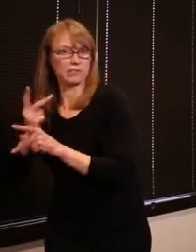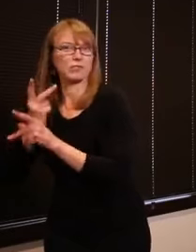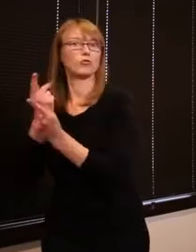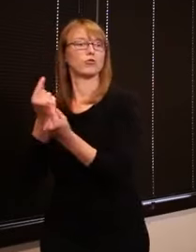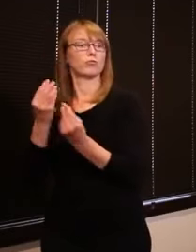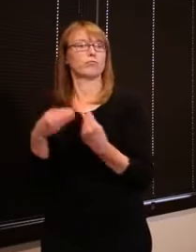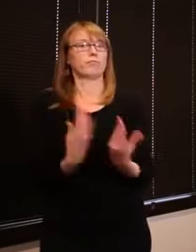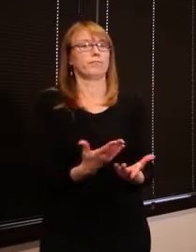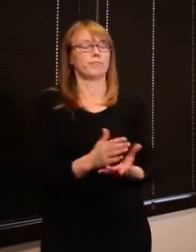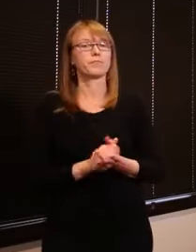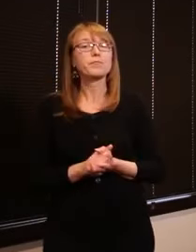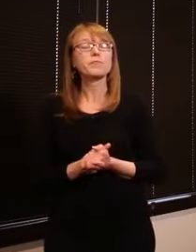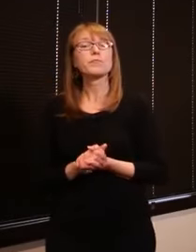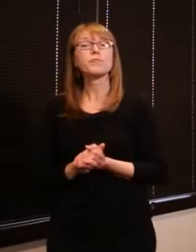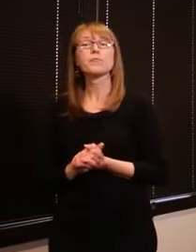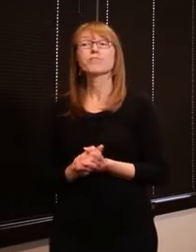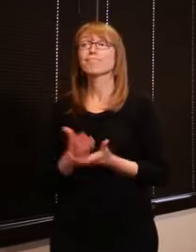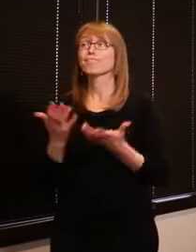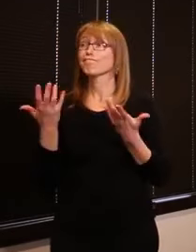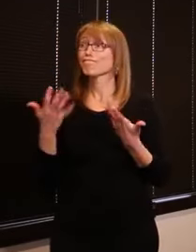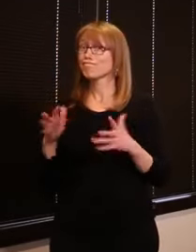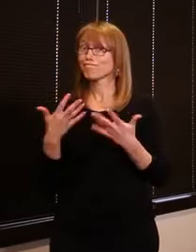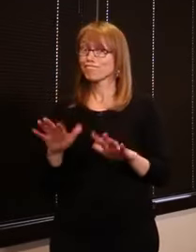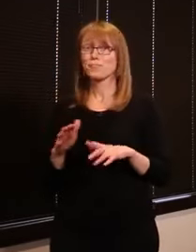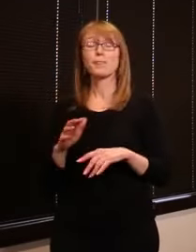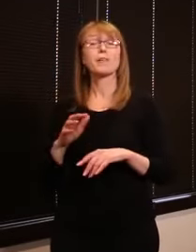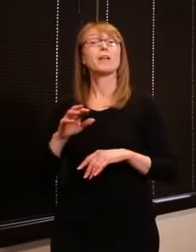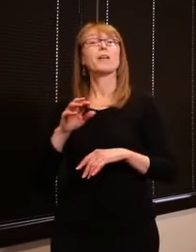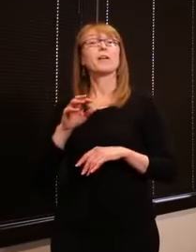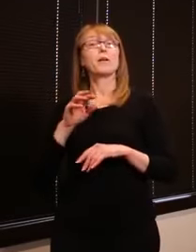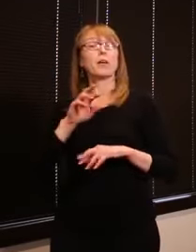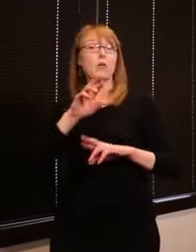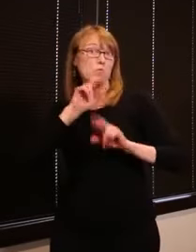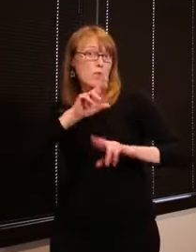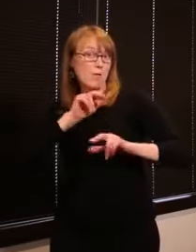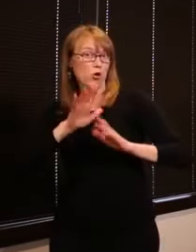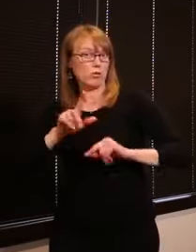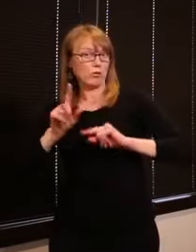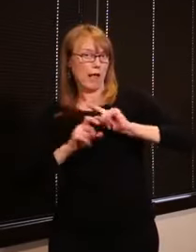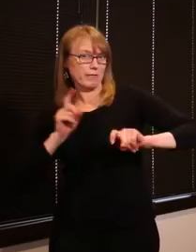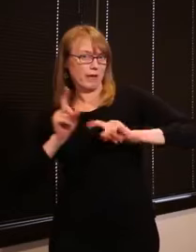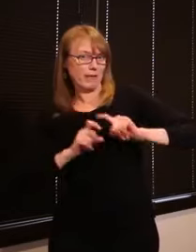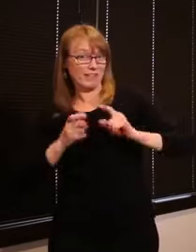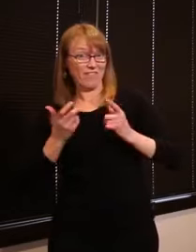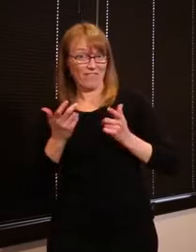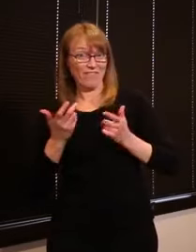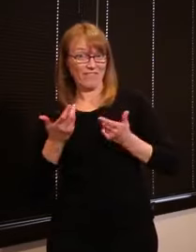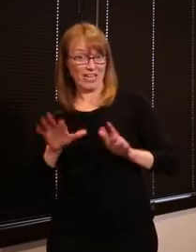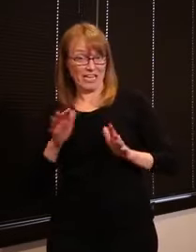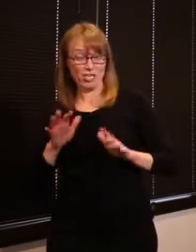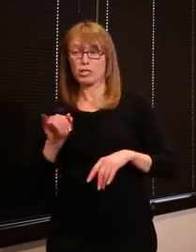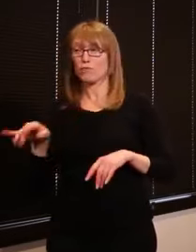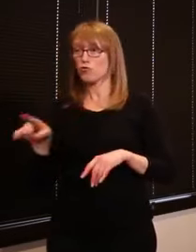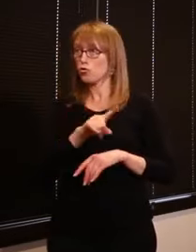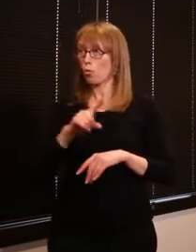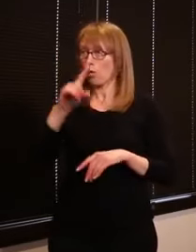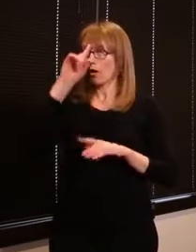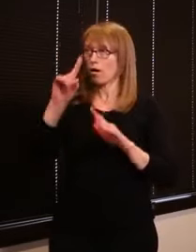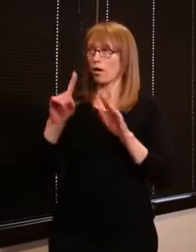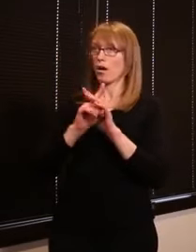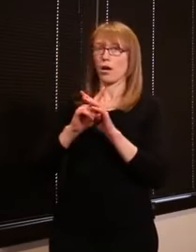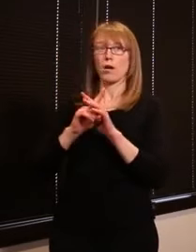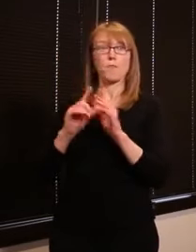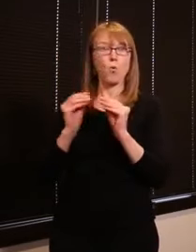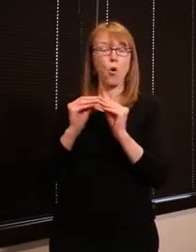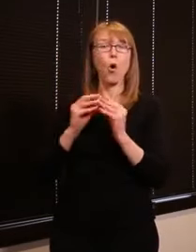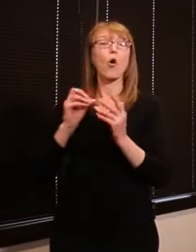That concludes the questions that have been received at this time by the Task Force Public Information Team. If additional inquiries are received after the